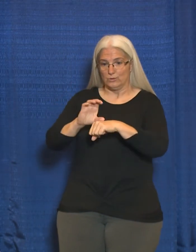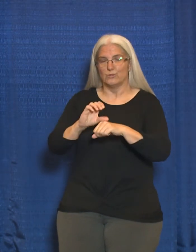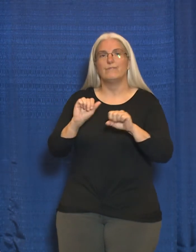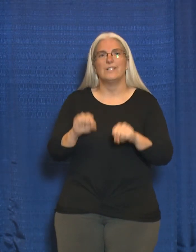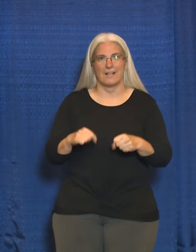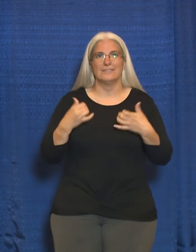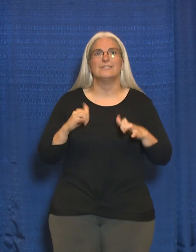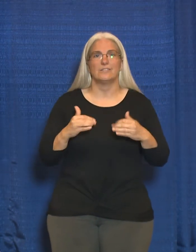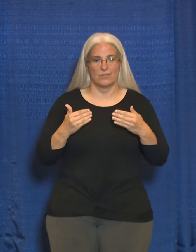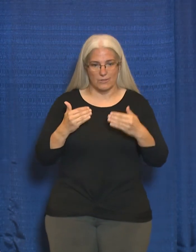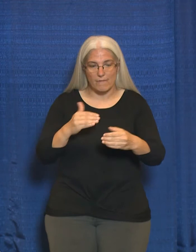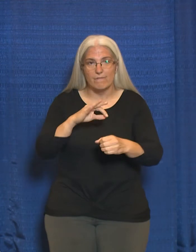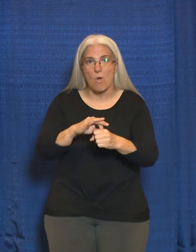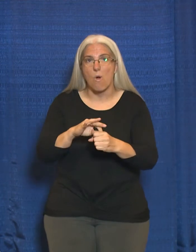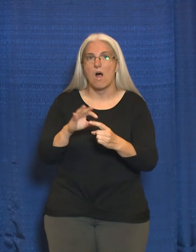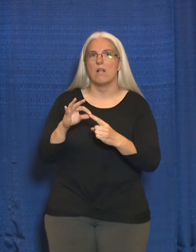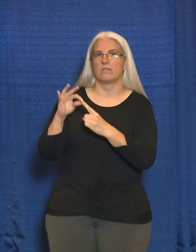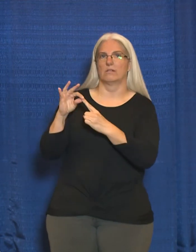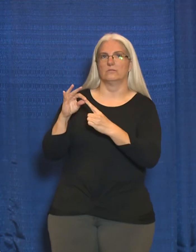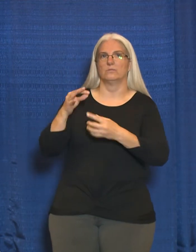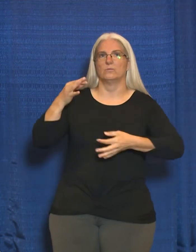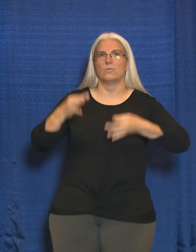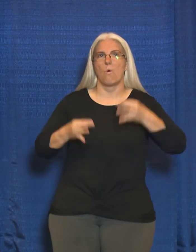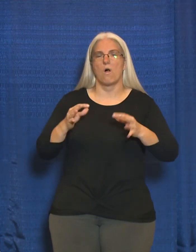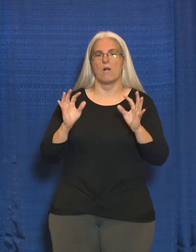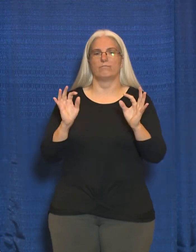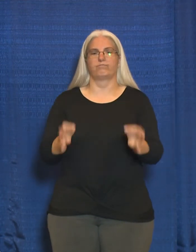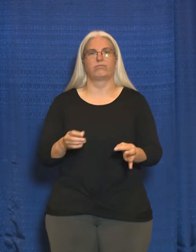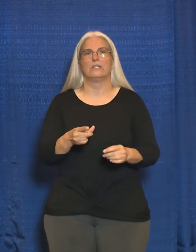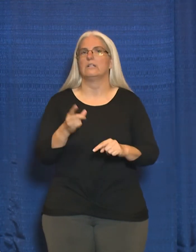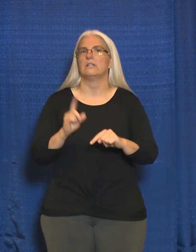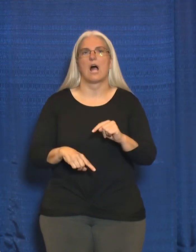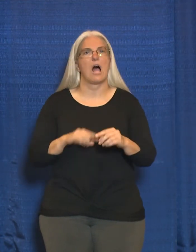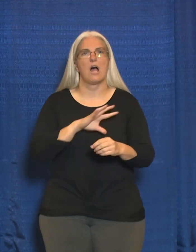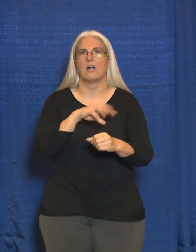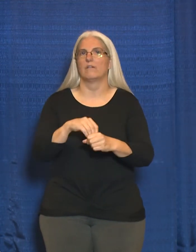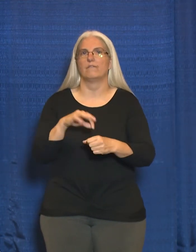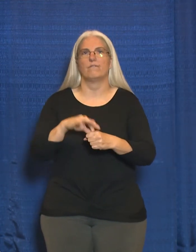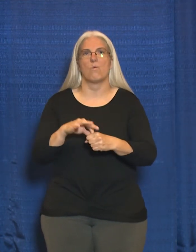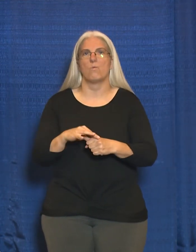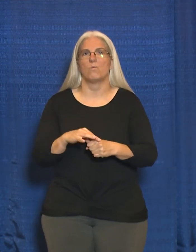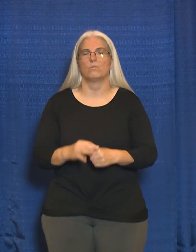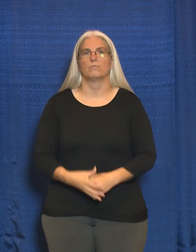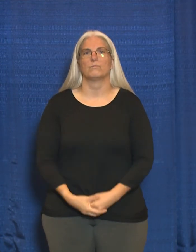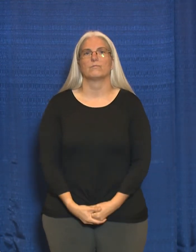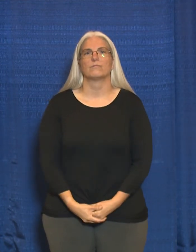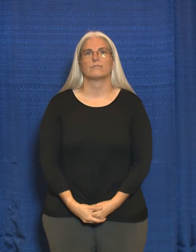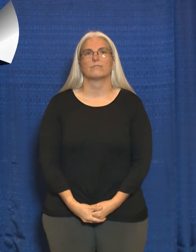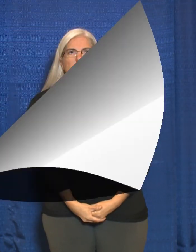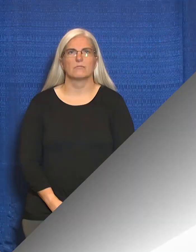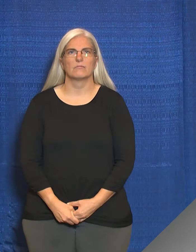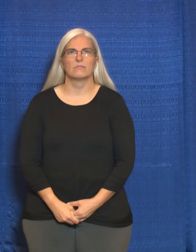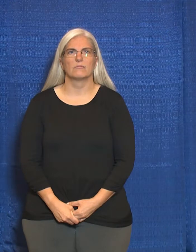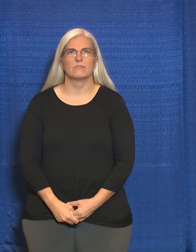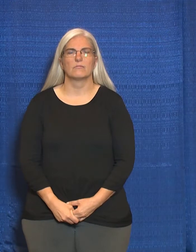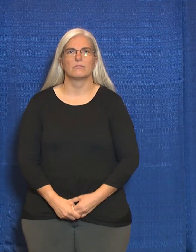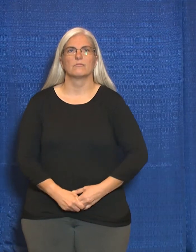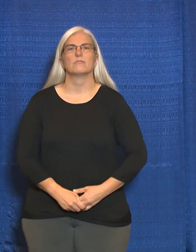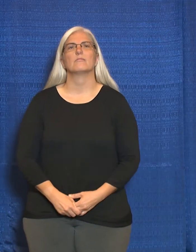However, a person under conservatorship is presumed competent unless a court decides otherwise.